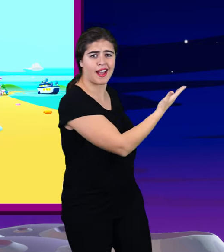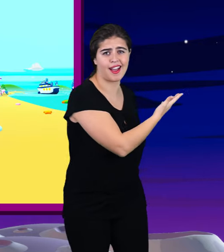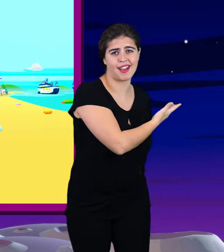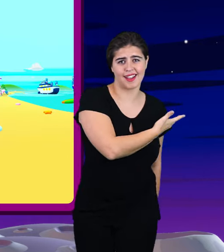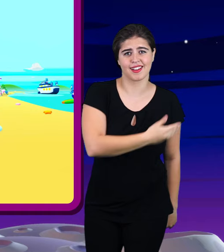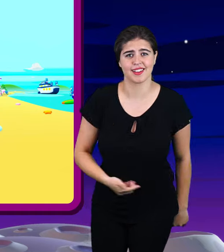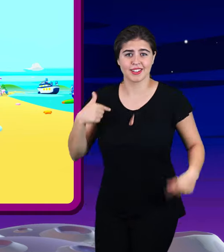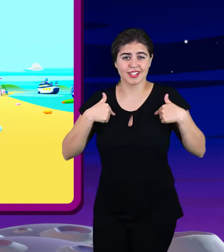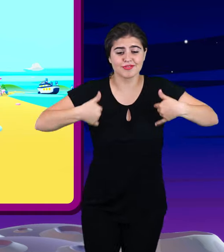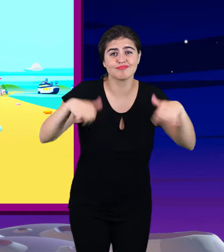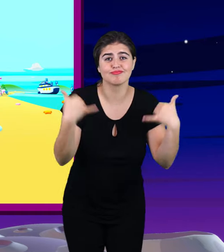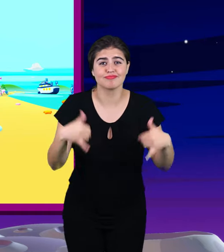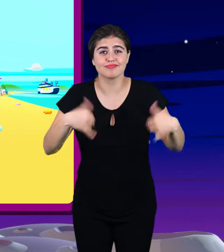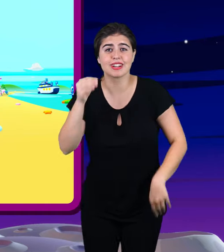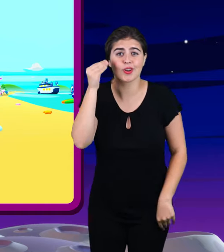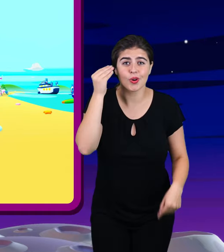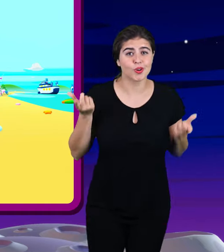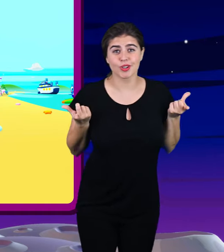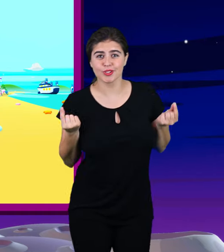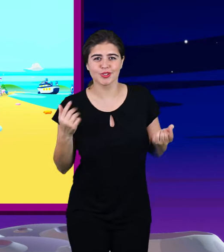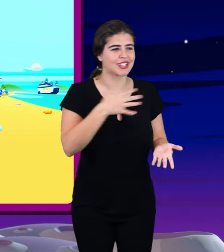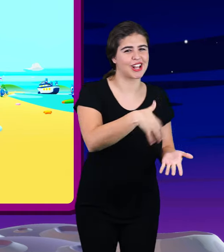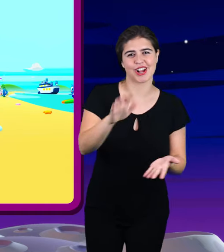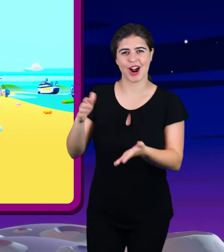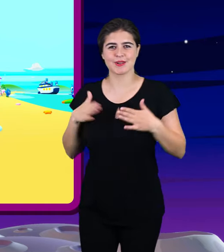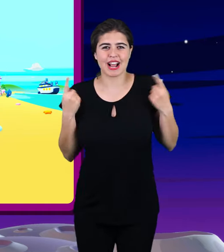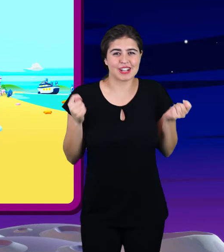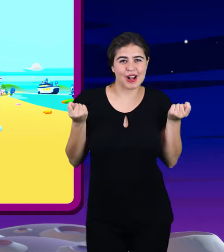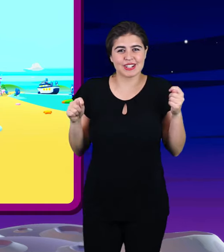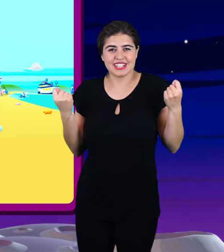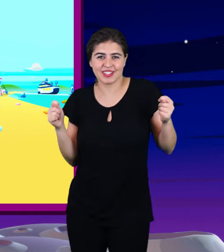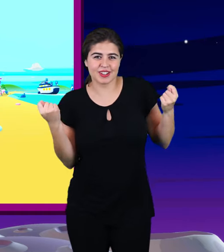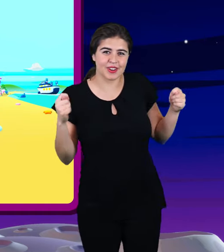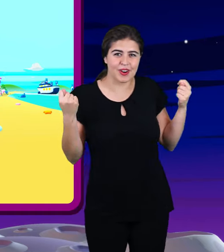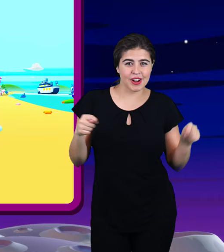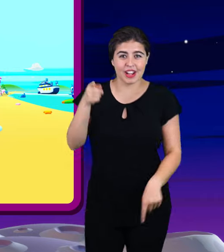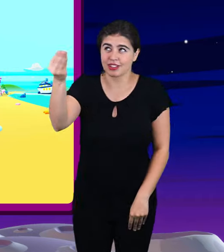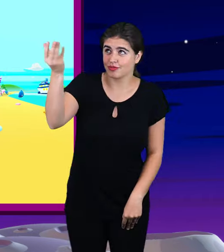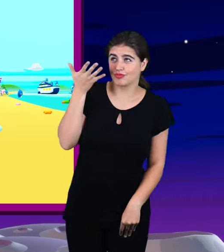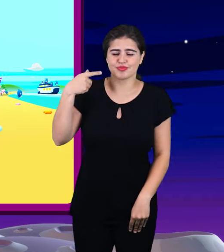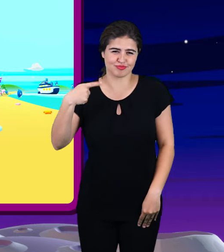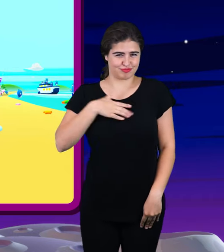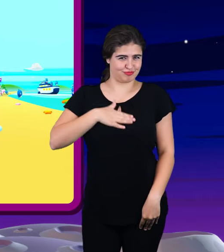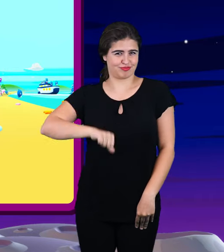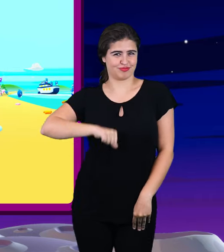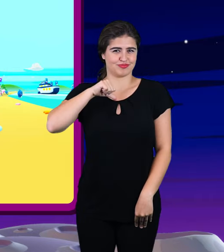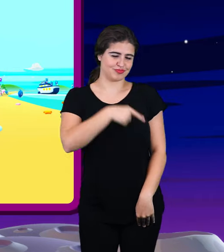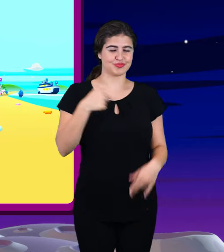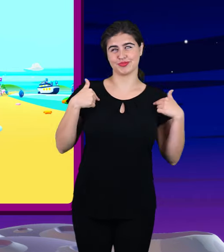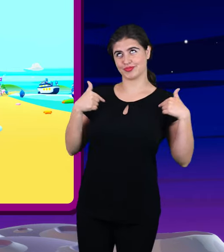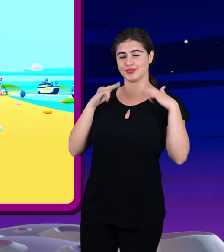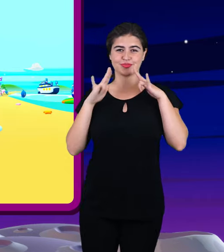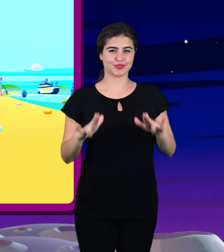the rest. After I play at home, gather up los juguetitos, and whenever